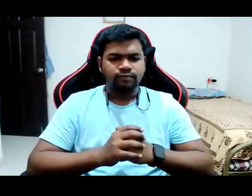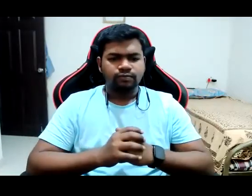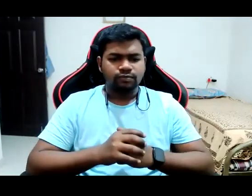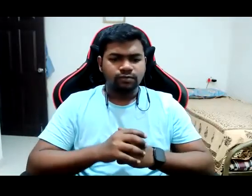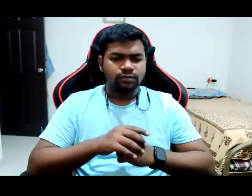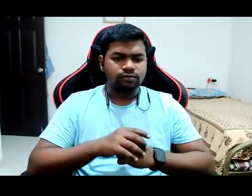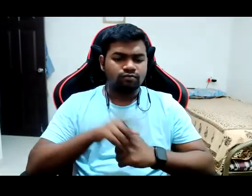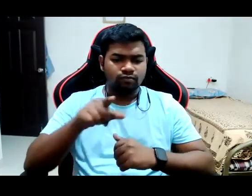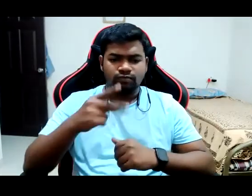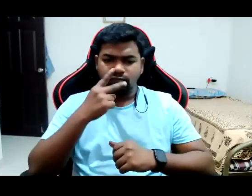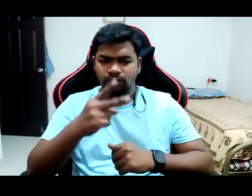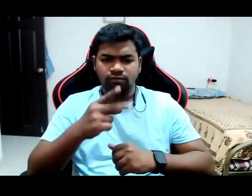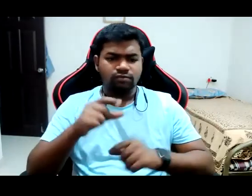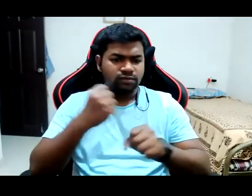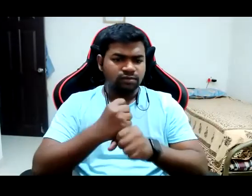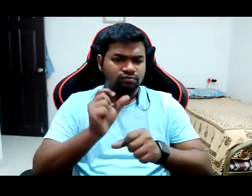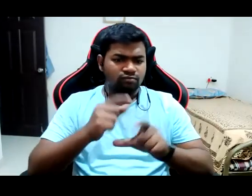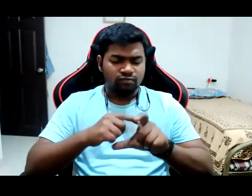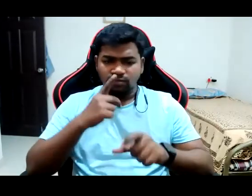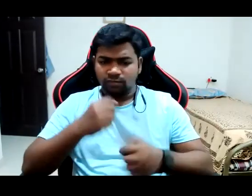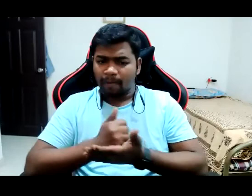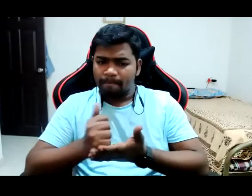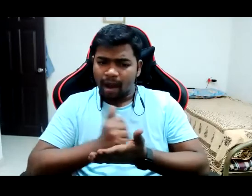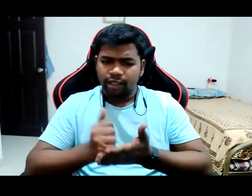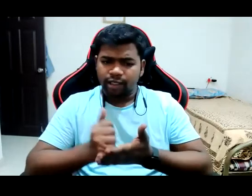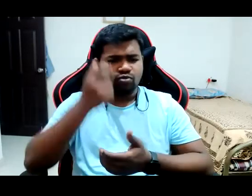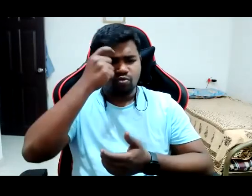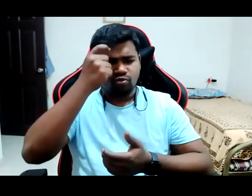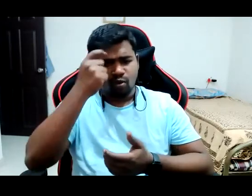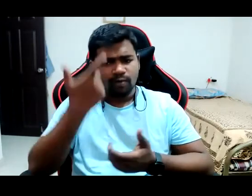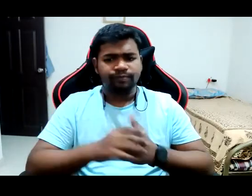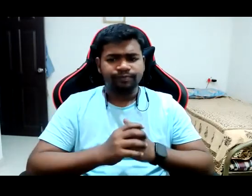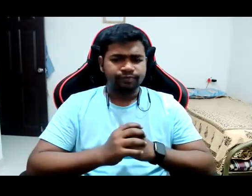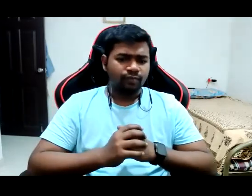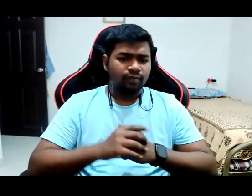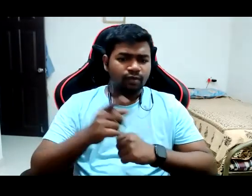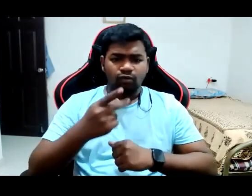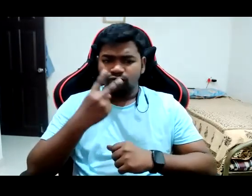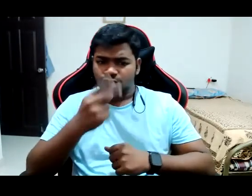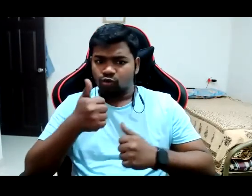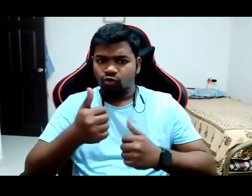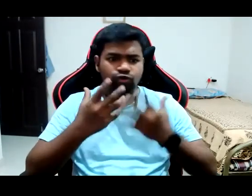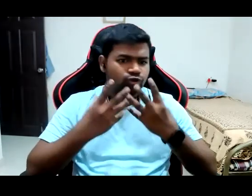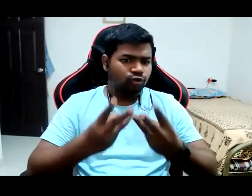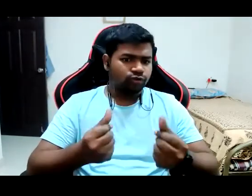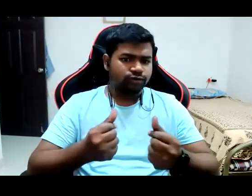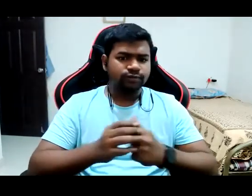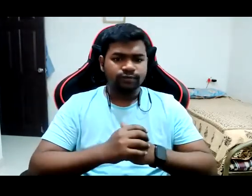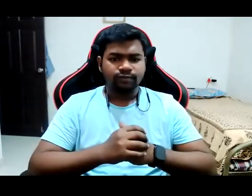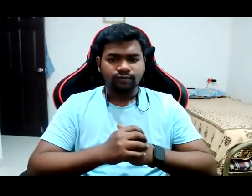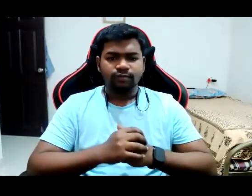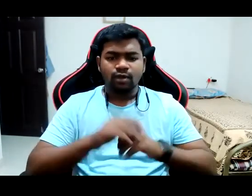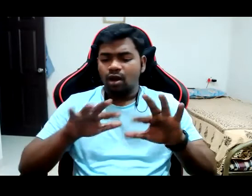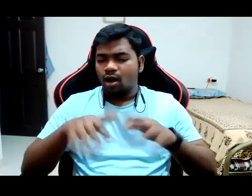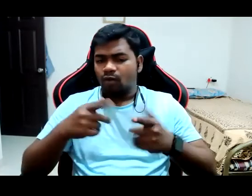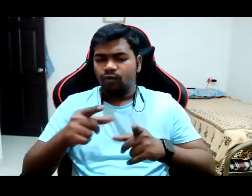really solving a genuine, practical problem, and you have a good solution and a clear solution in terms of how you